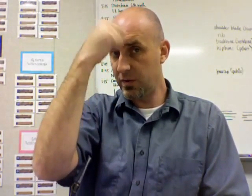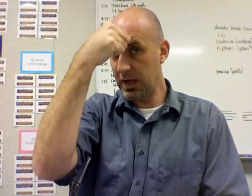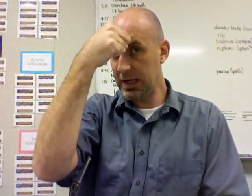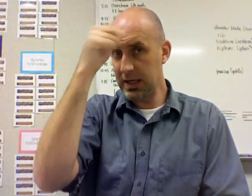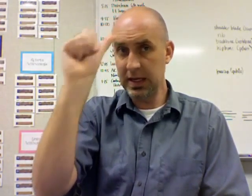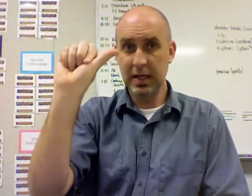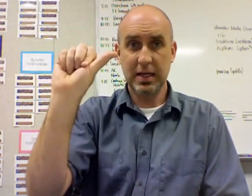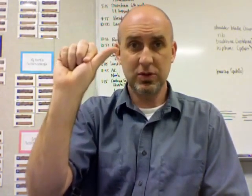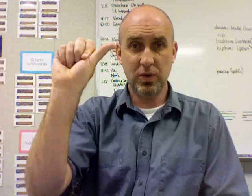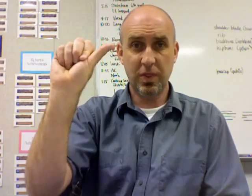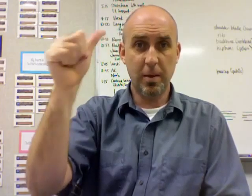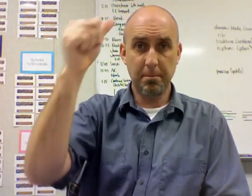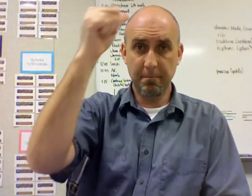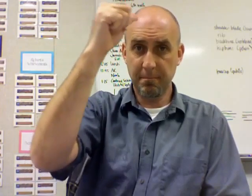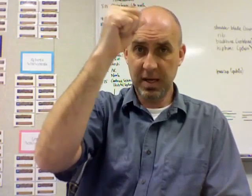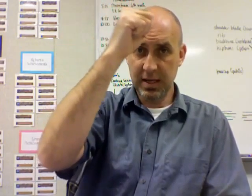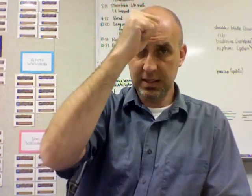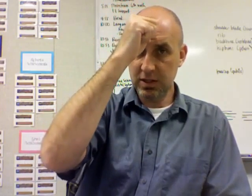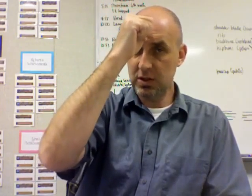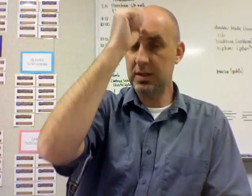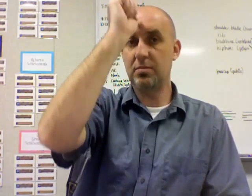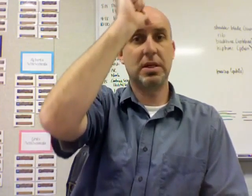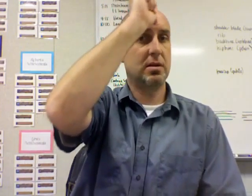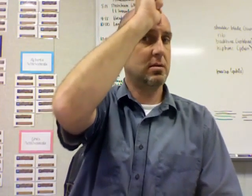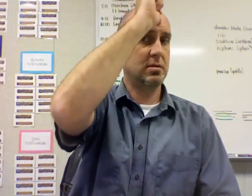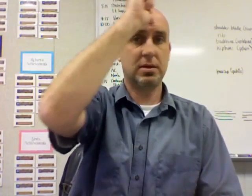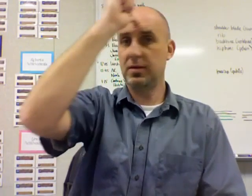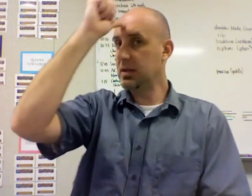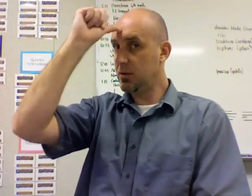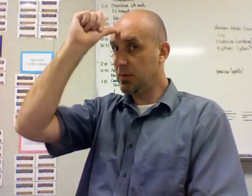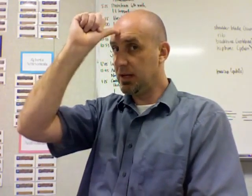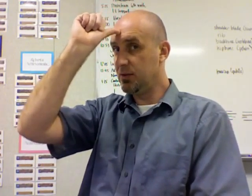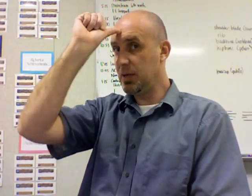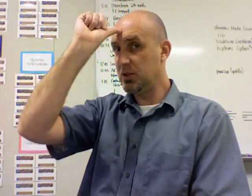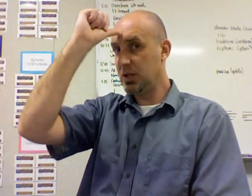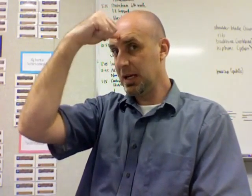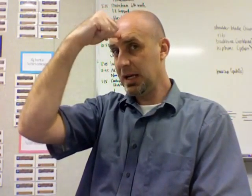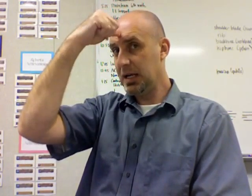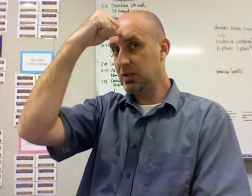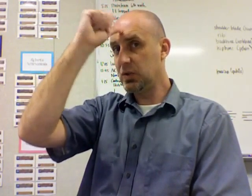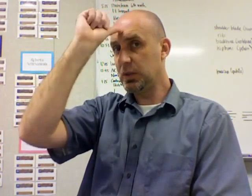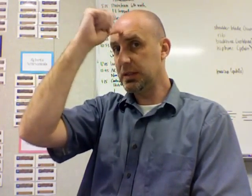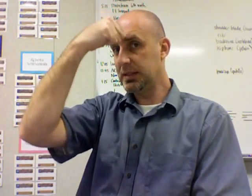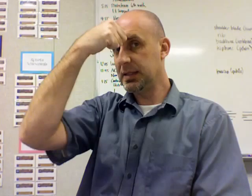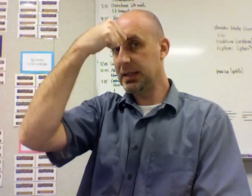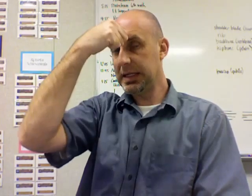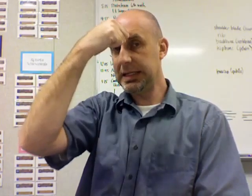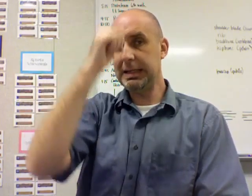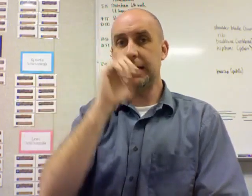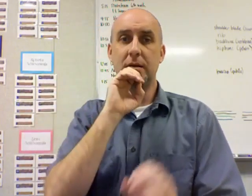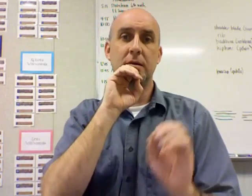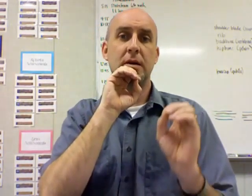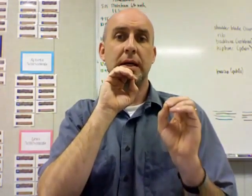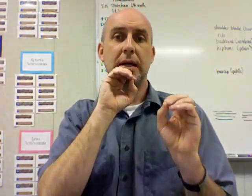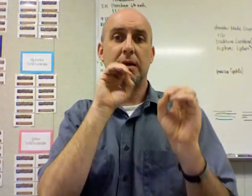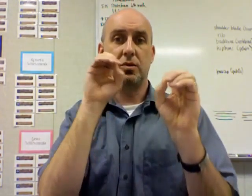forehead. It's your thumb, touches in the middle. See if I can turn my head too much. And just twists. Indian, and when you